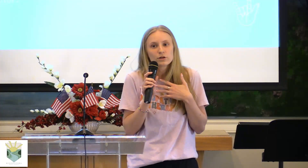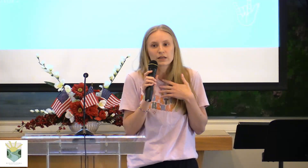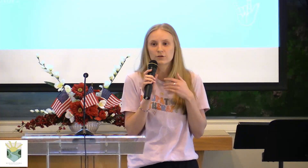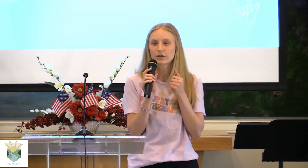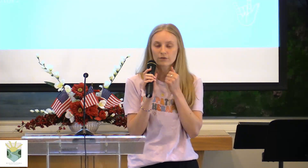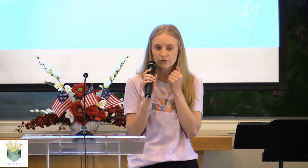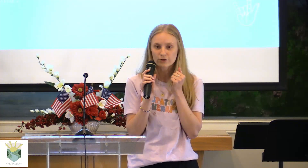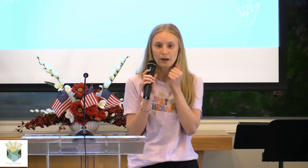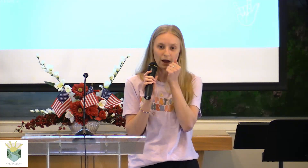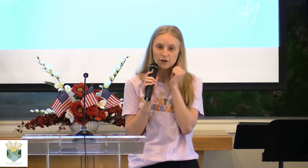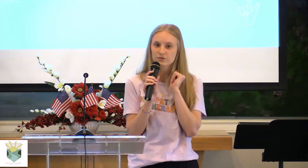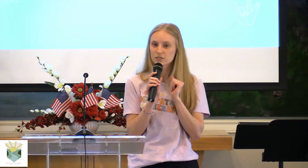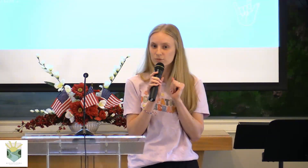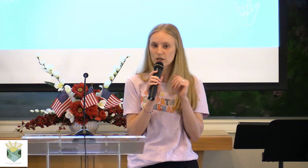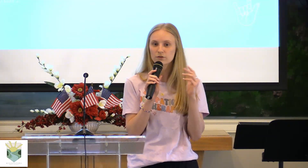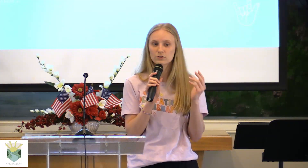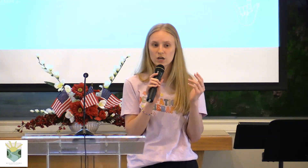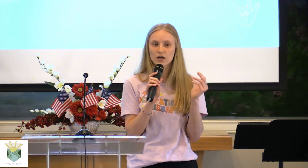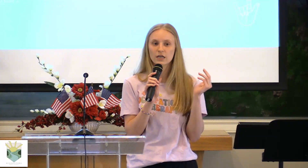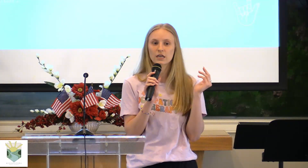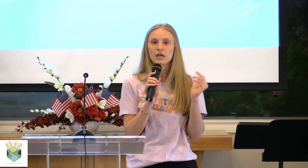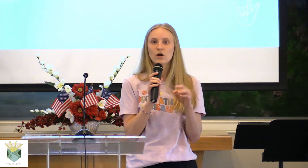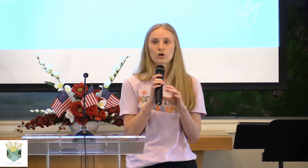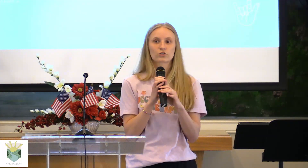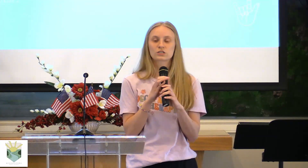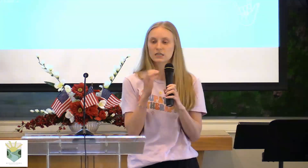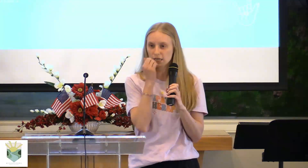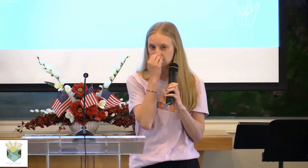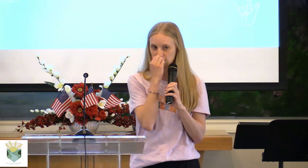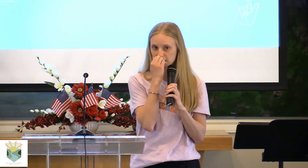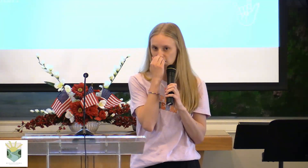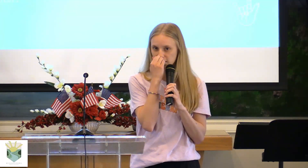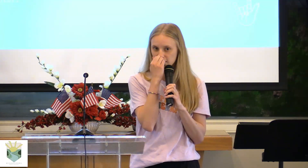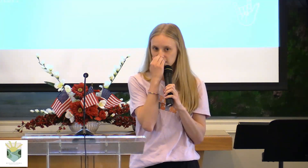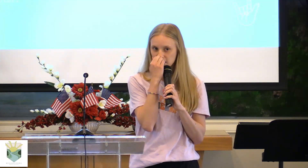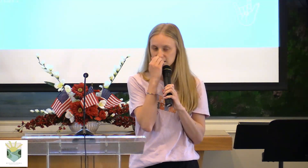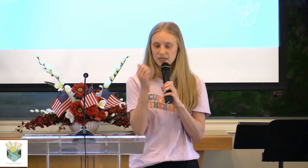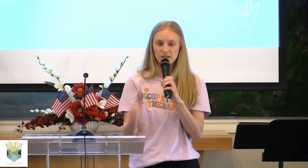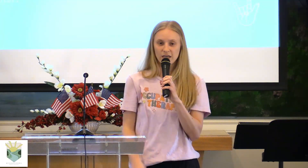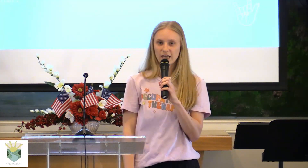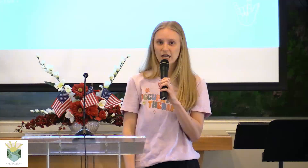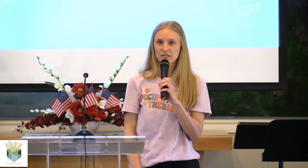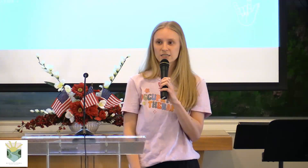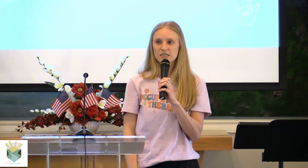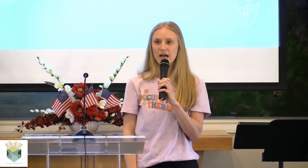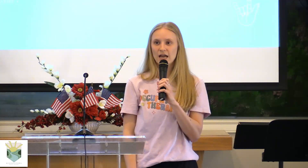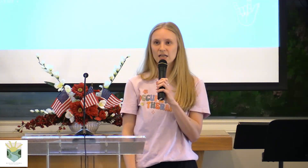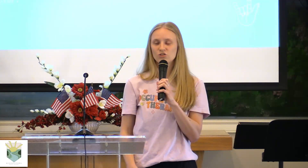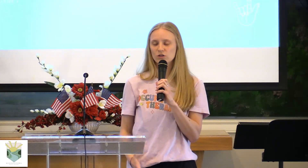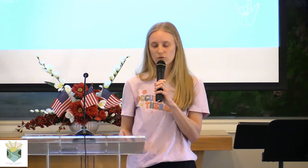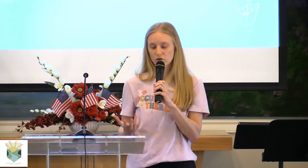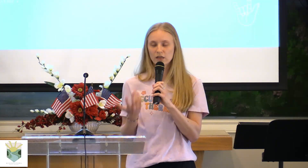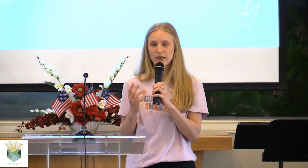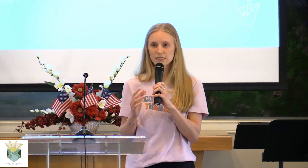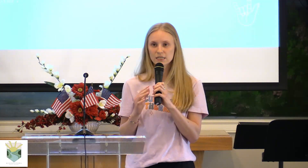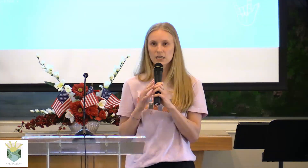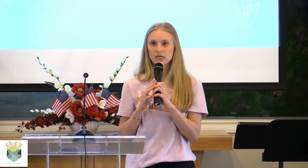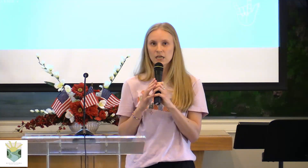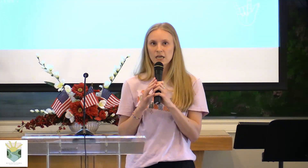they'll cover their mouths whenever they're talking, or they're sitting and they're talking like this, and you don't even realize it.